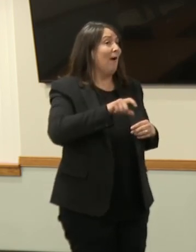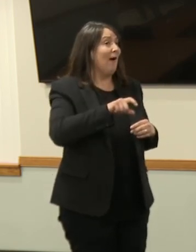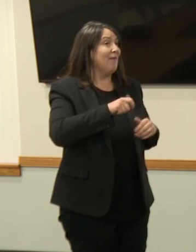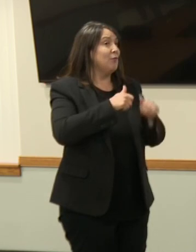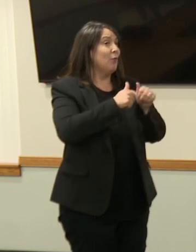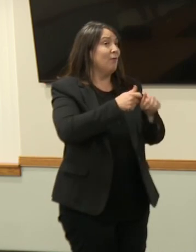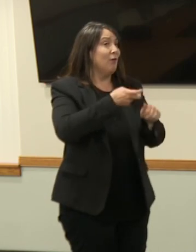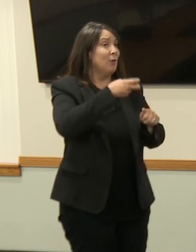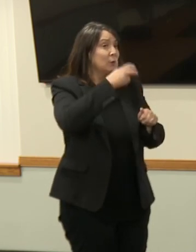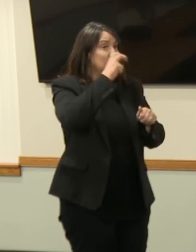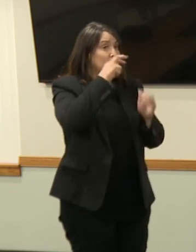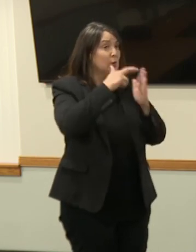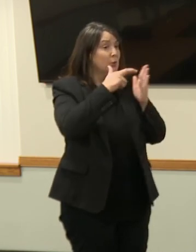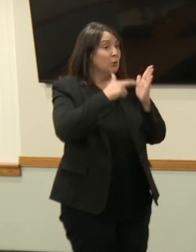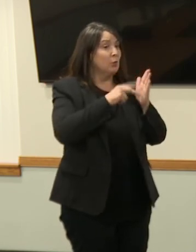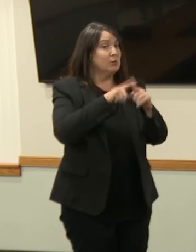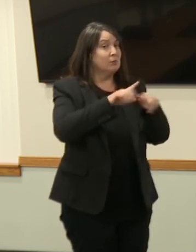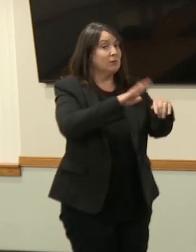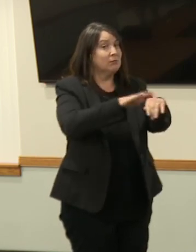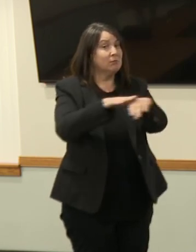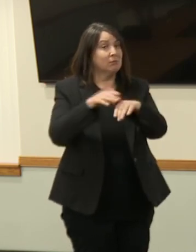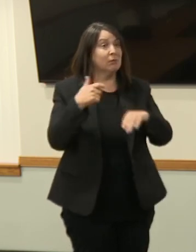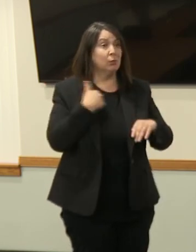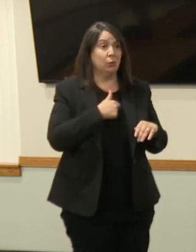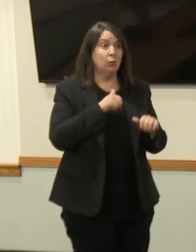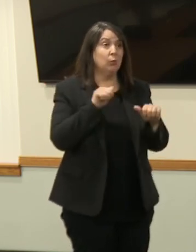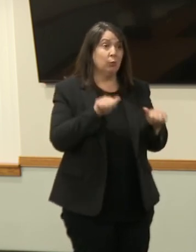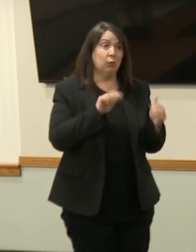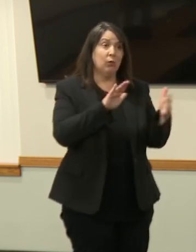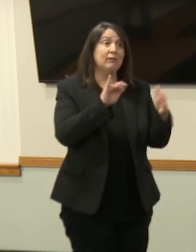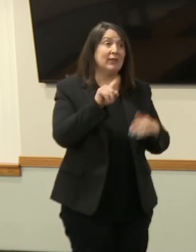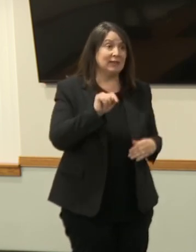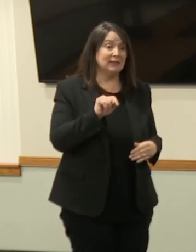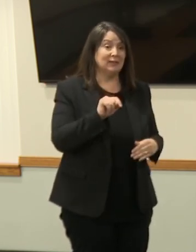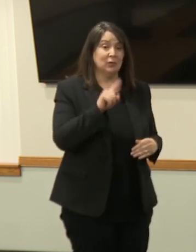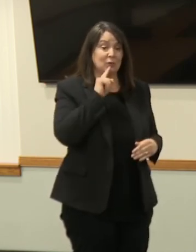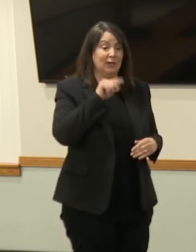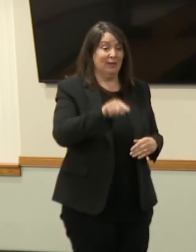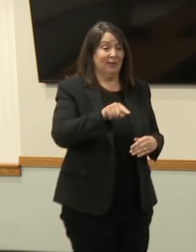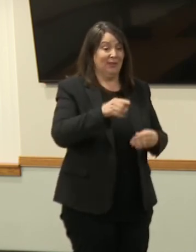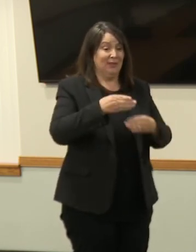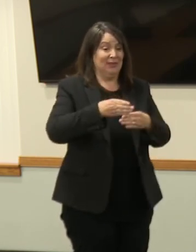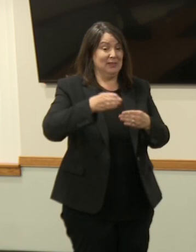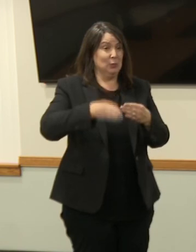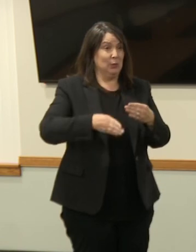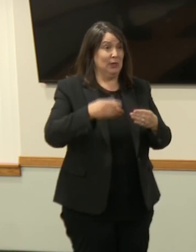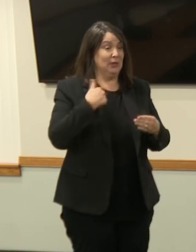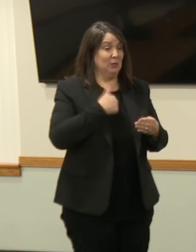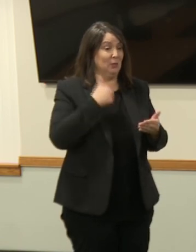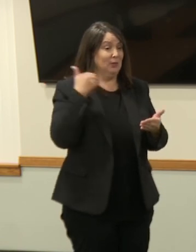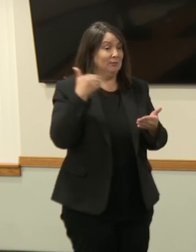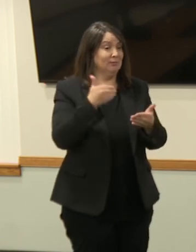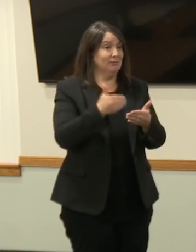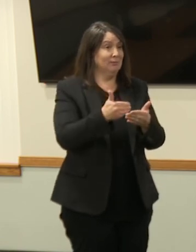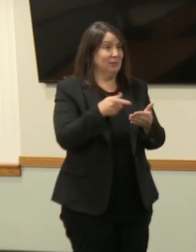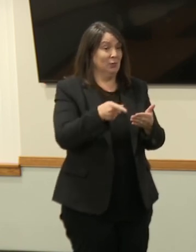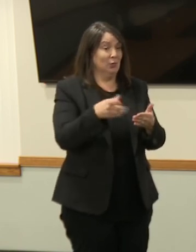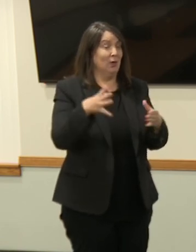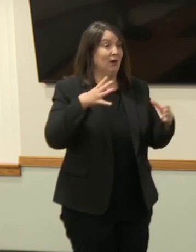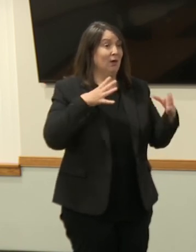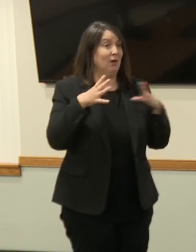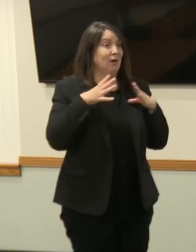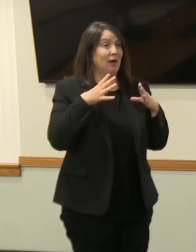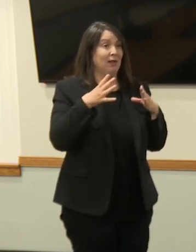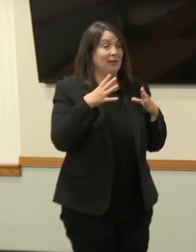mistake, that is eventuality for us. And in fact, as we move into this weekend, we're about to start our holiday season with